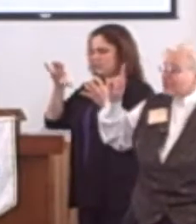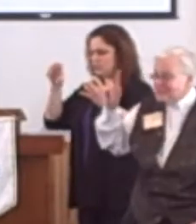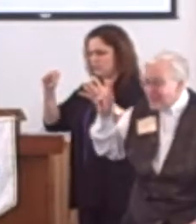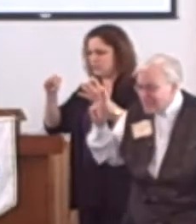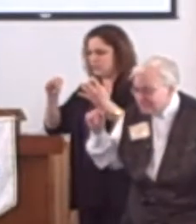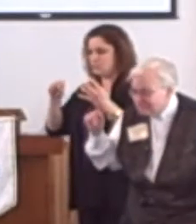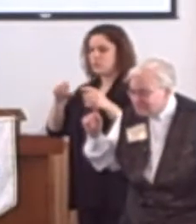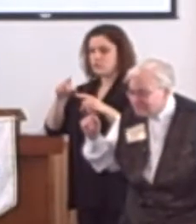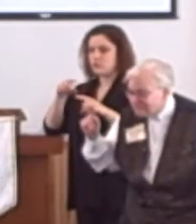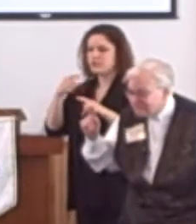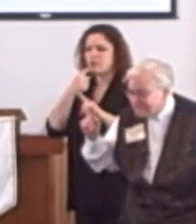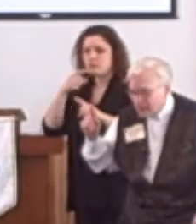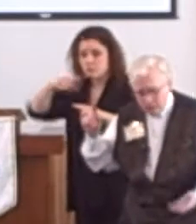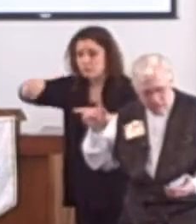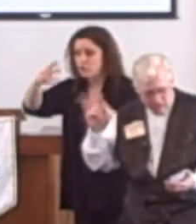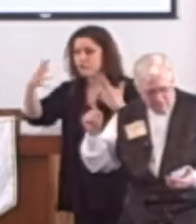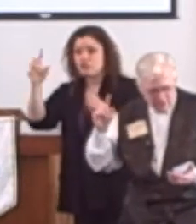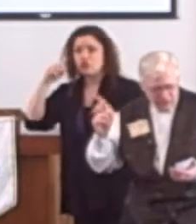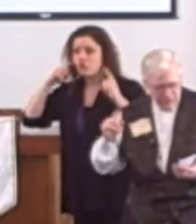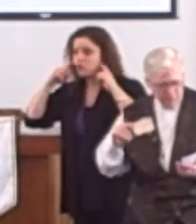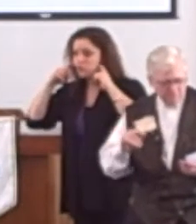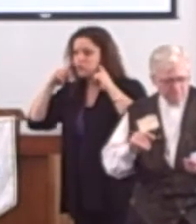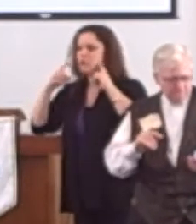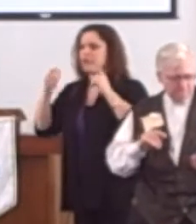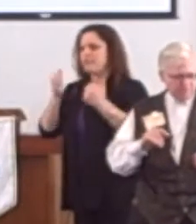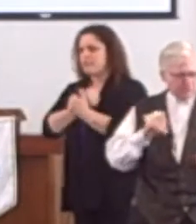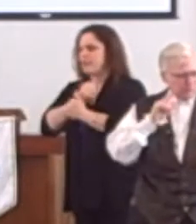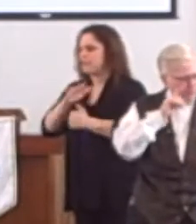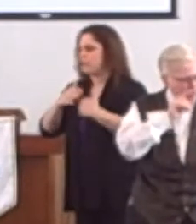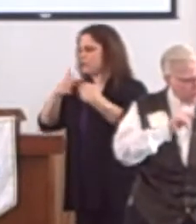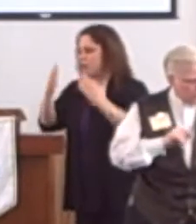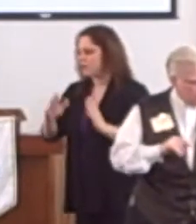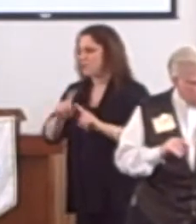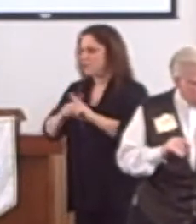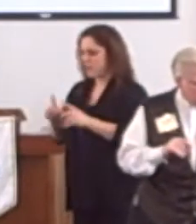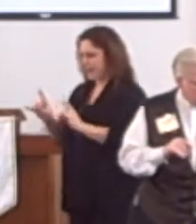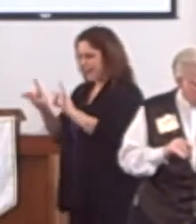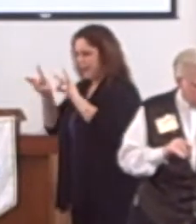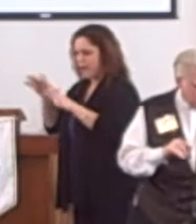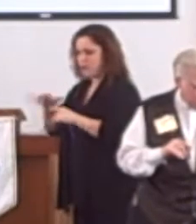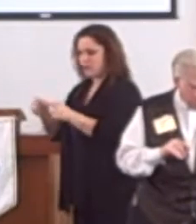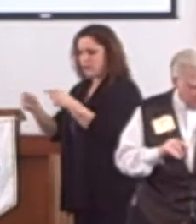you've heard it said, love your neighbor, but hate your enemy.